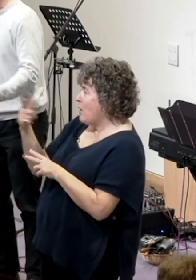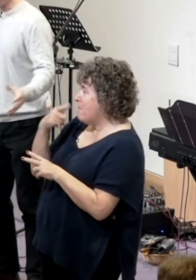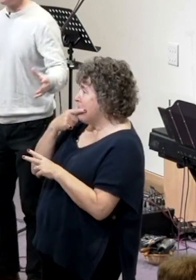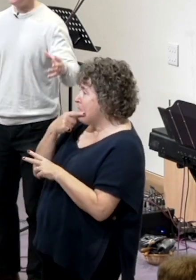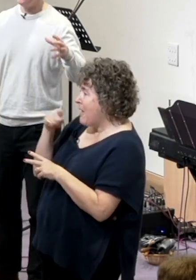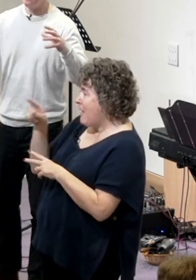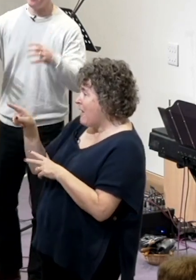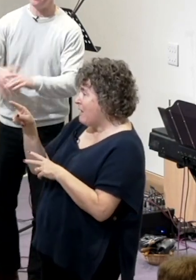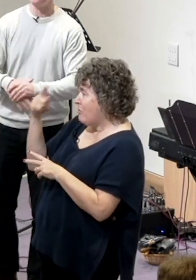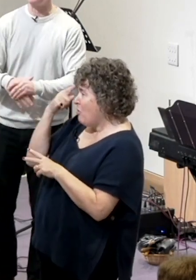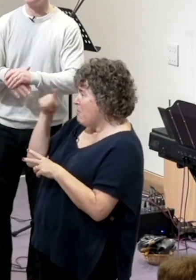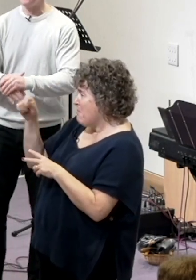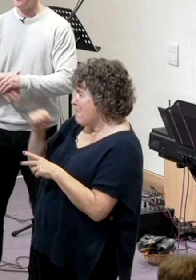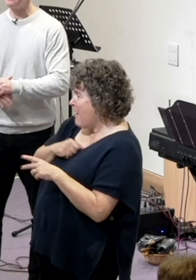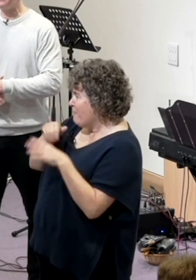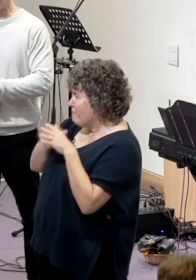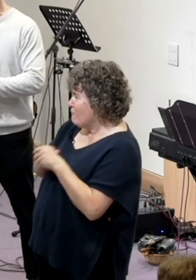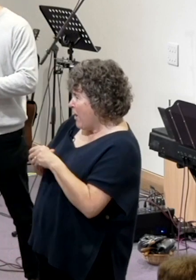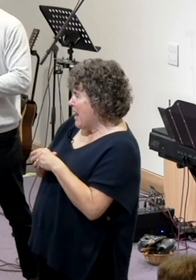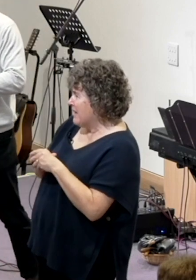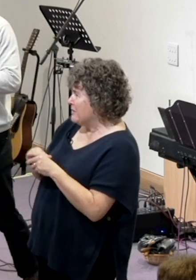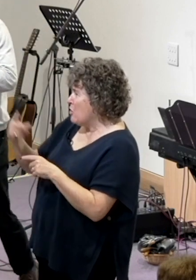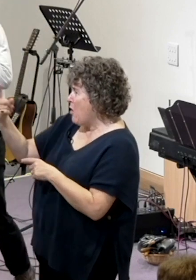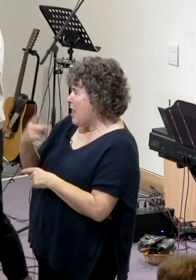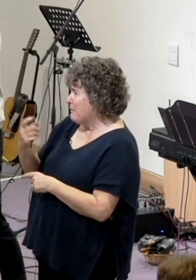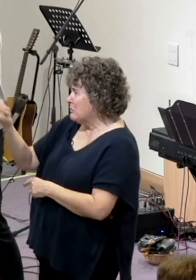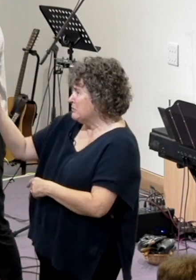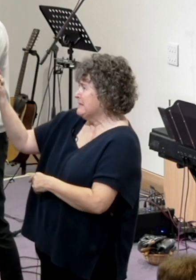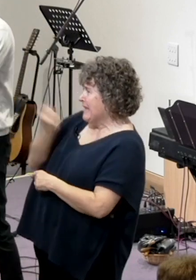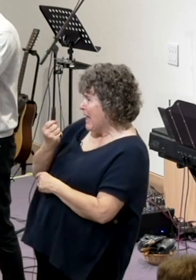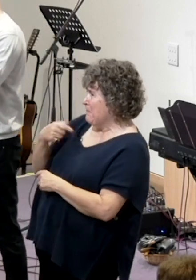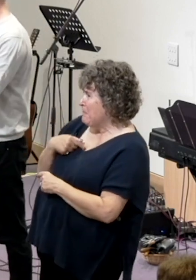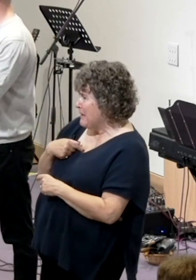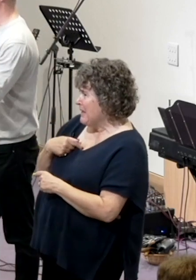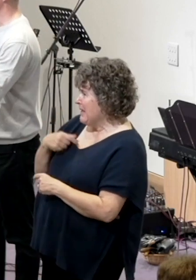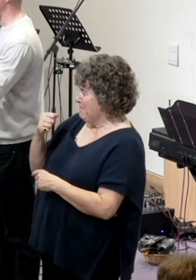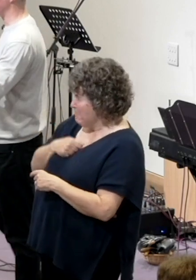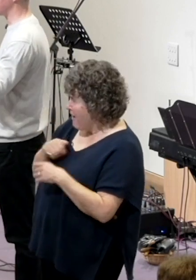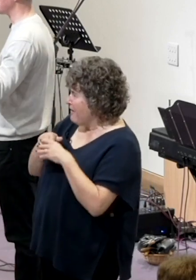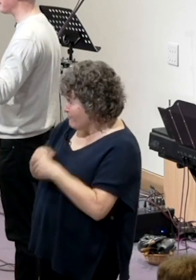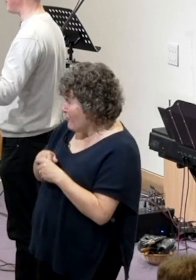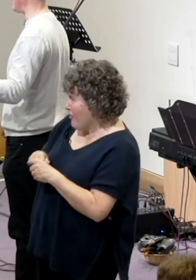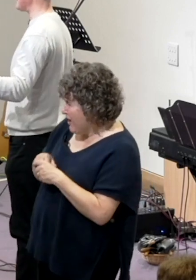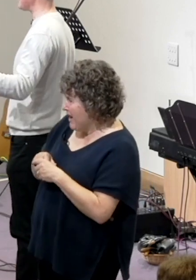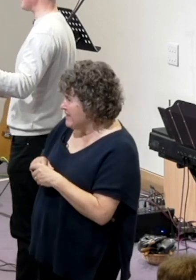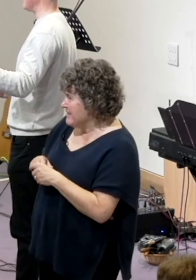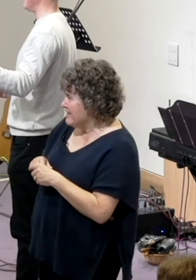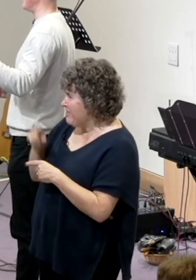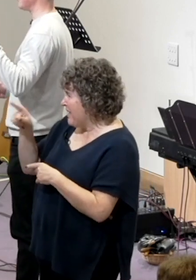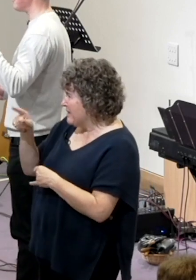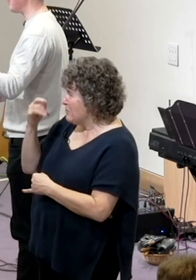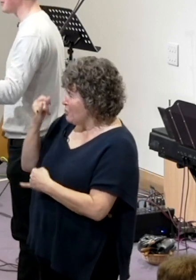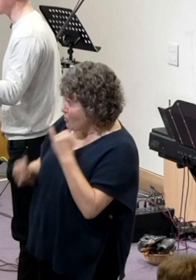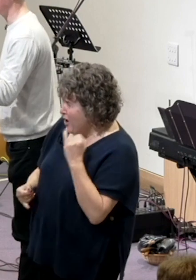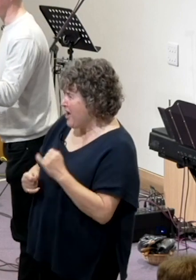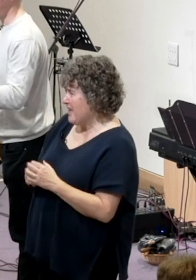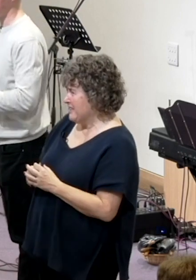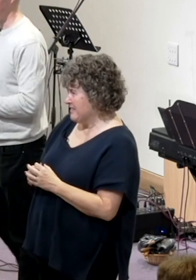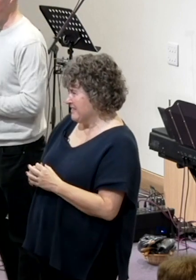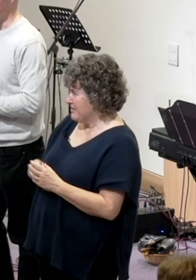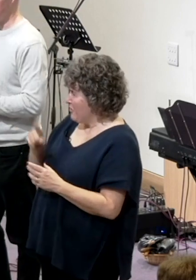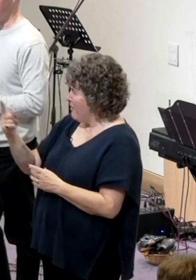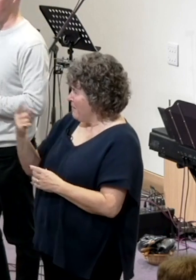get together and they're about to stab Caesar. And he sees that Brutus, who is his friend, is amongst